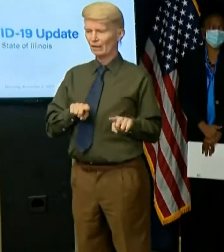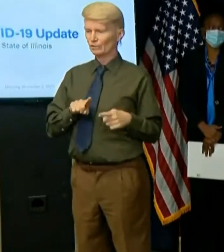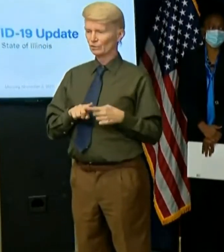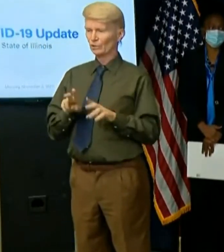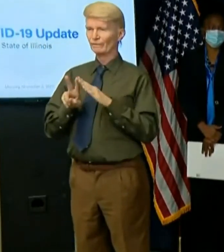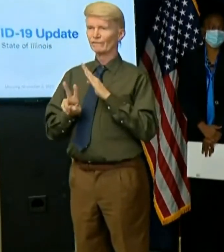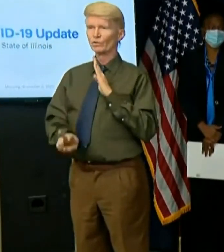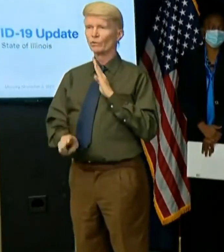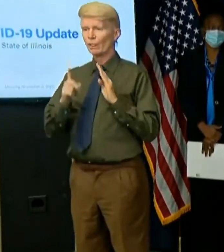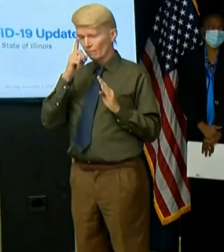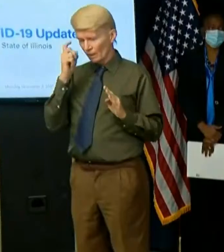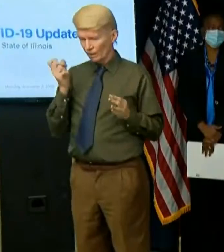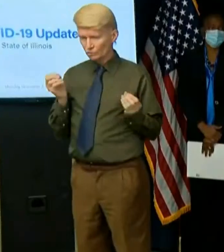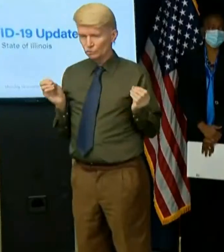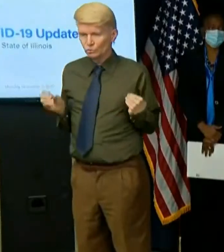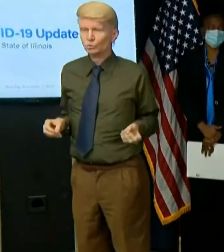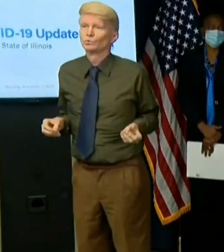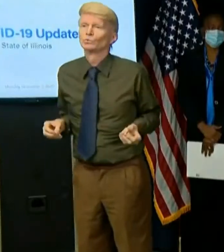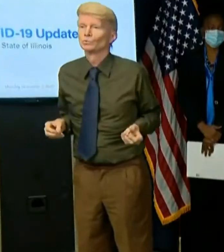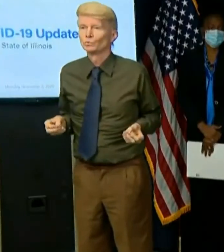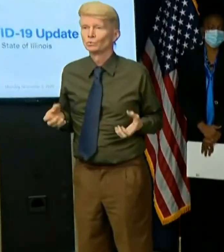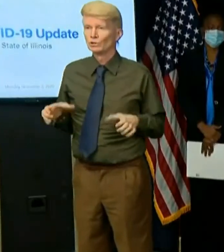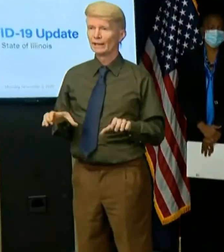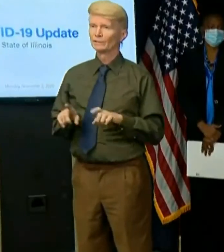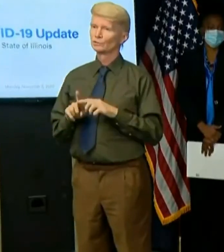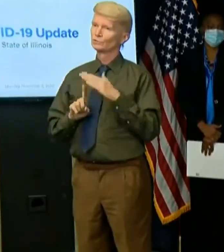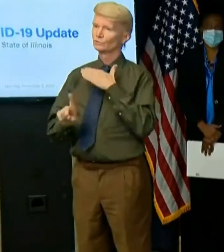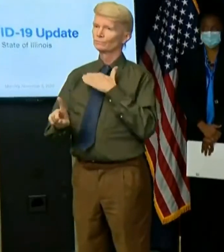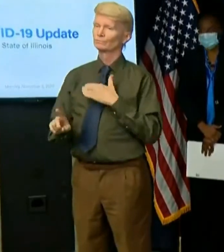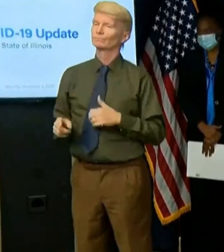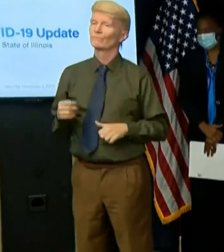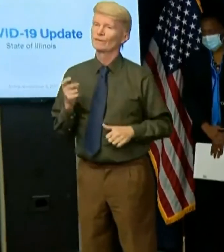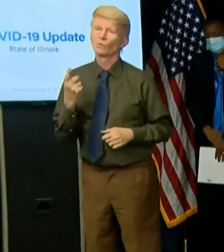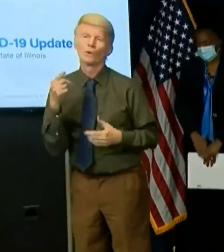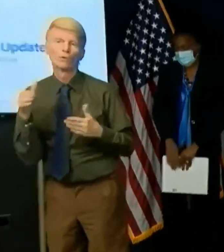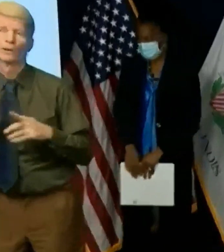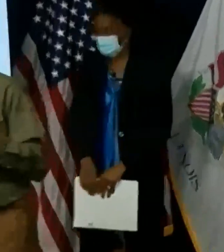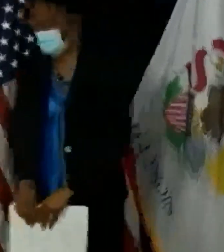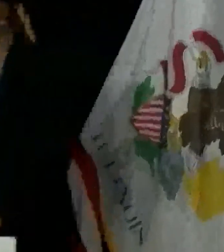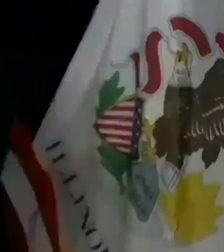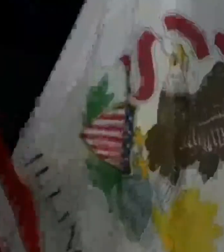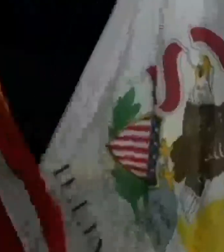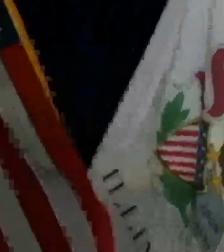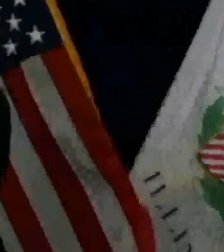or a friend, this is one way that we can honor all of them. All right, thank you, everyone.